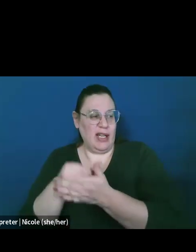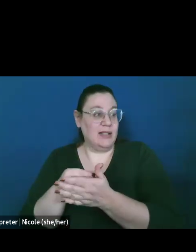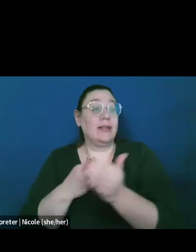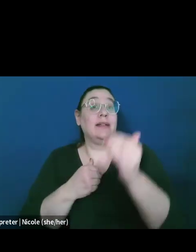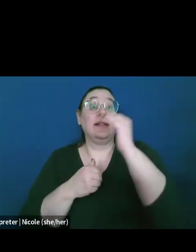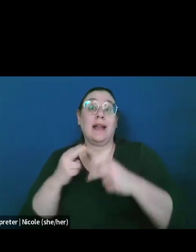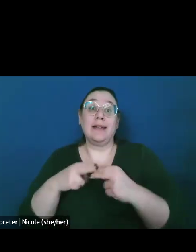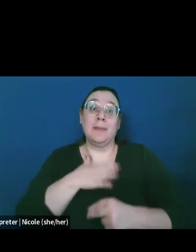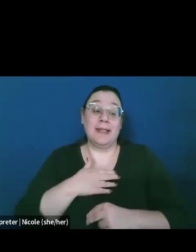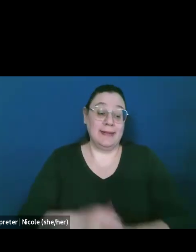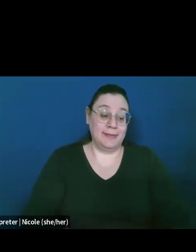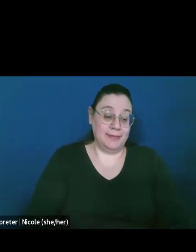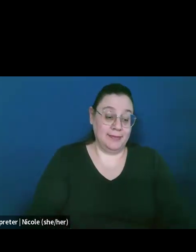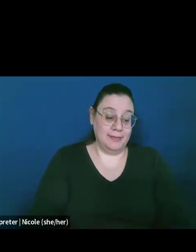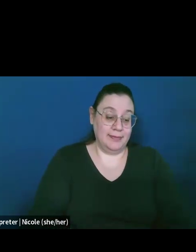slide, please.